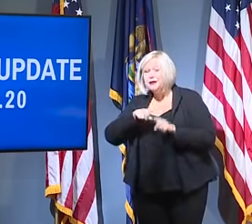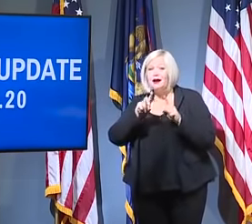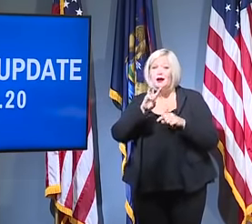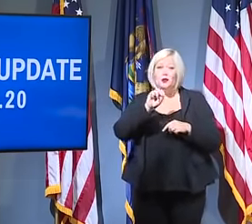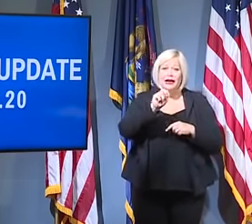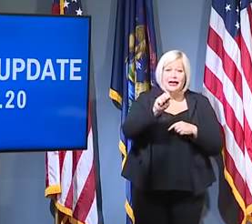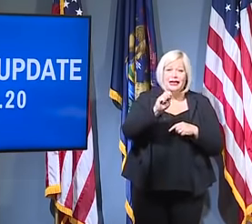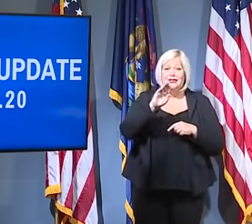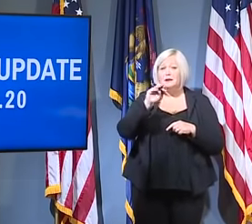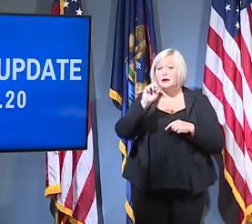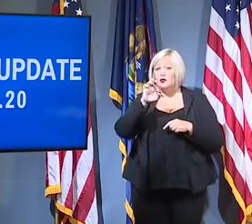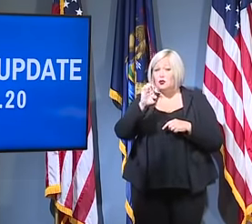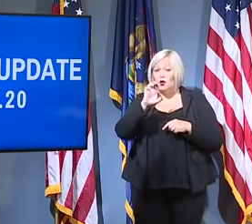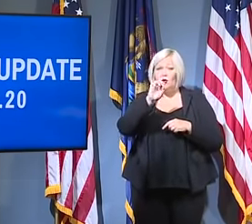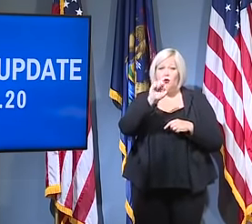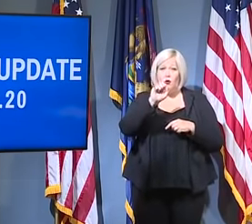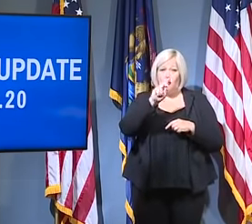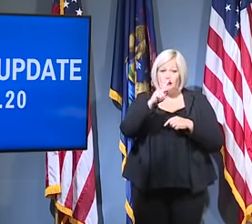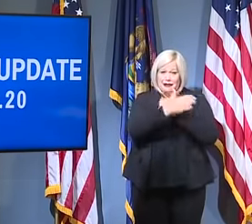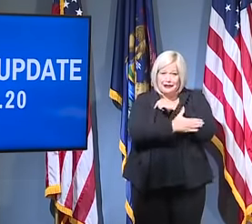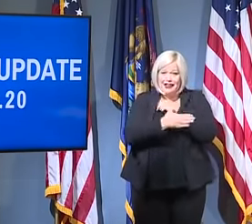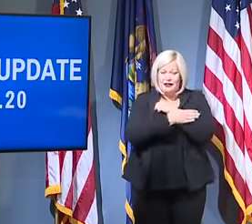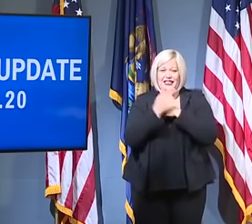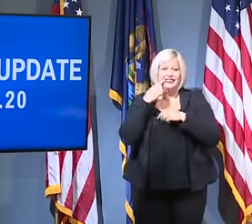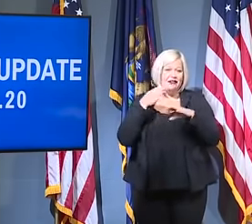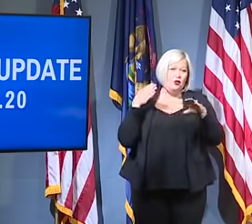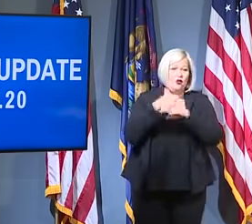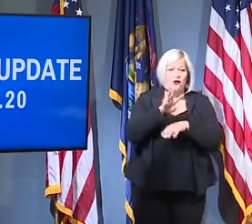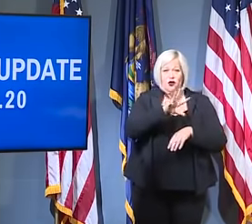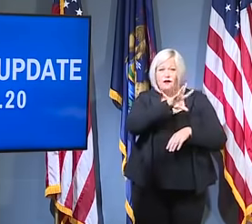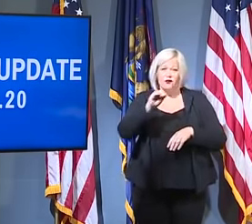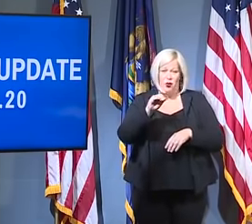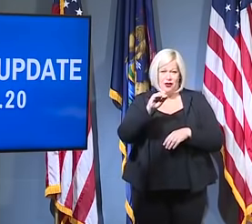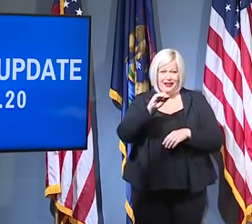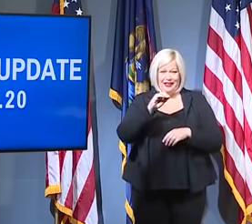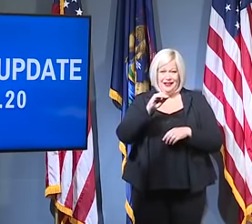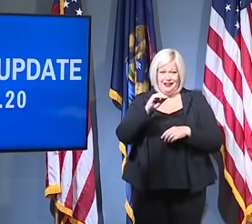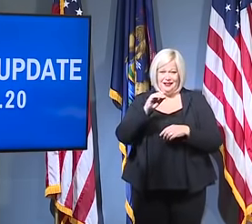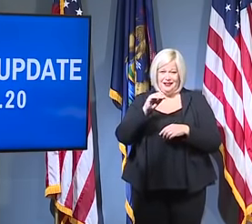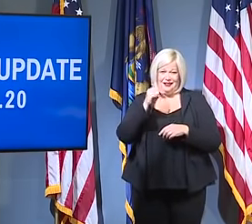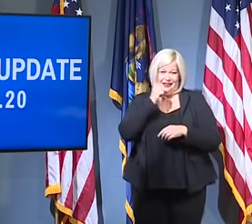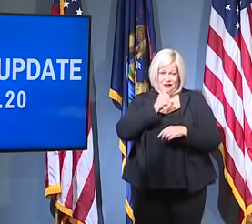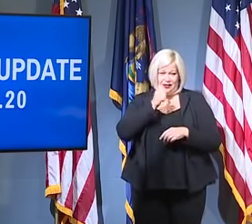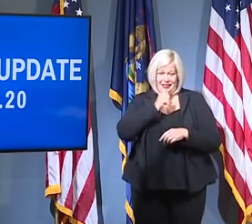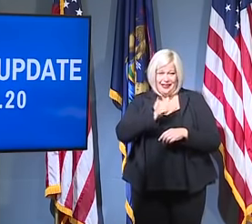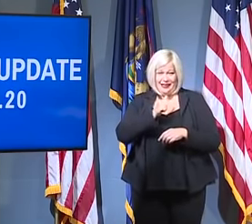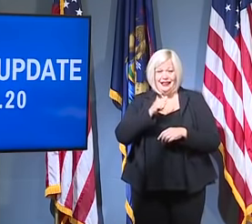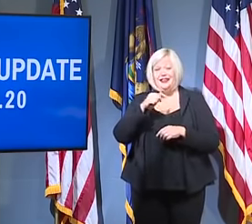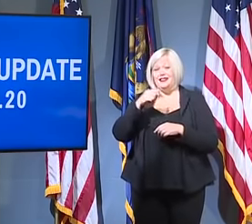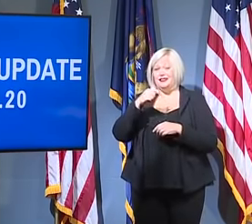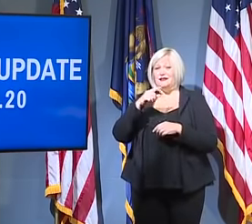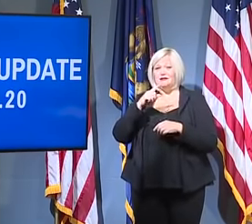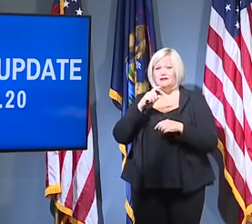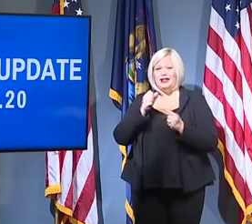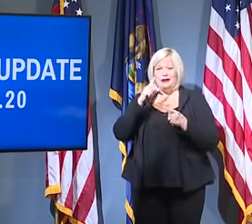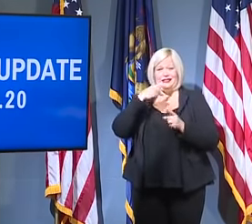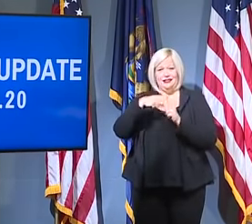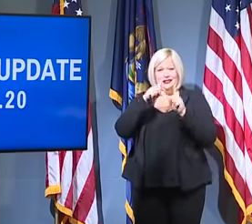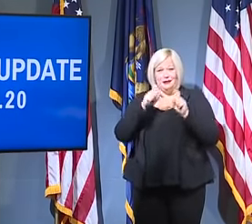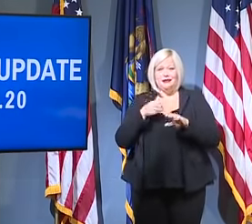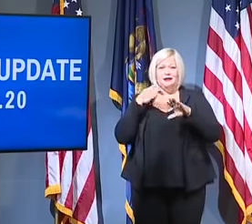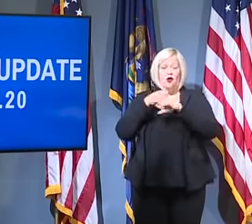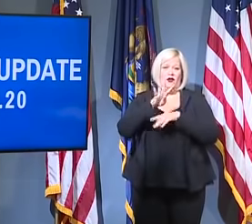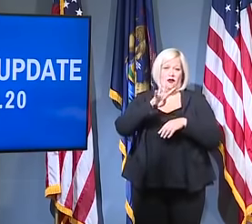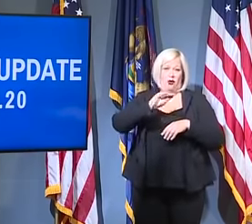Monroe, and Oakland counties all have over 40 cases per million people per day and a positivity rate over